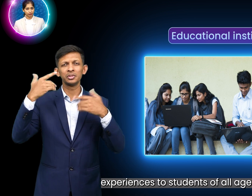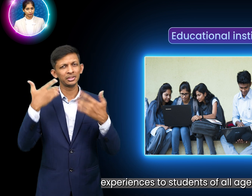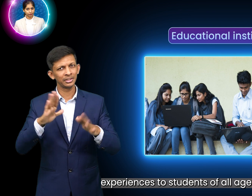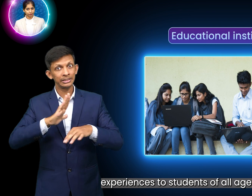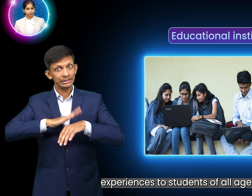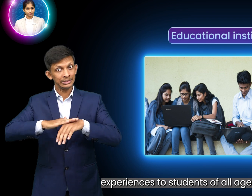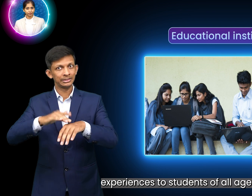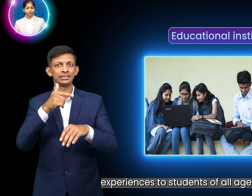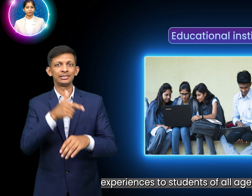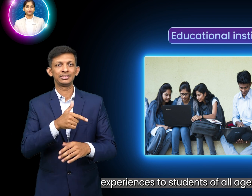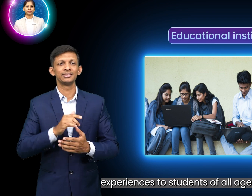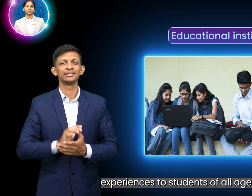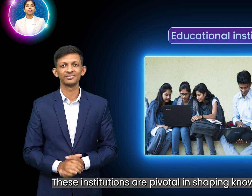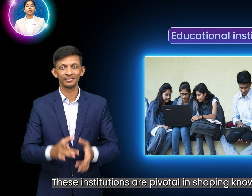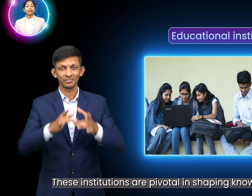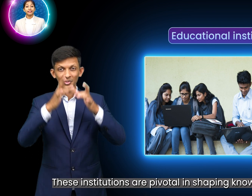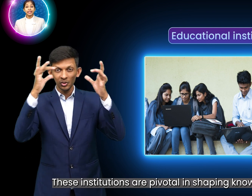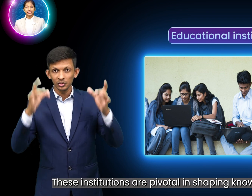ages.